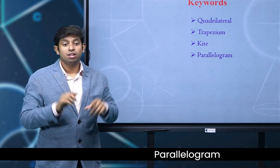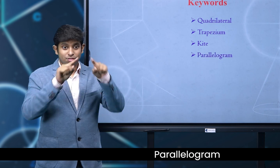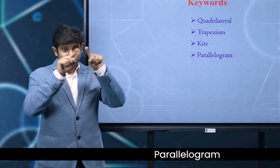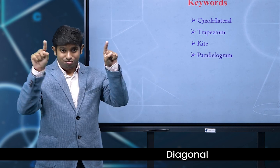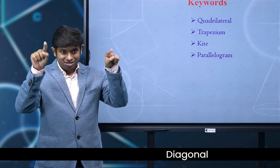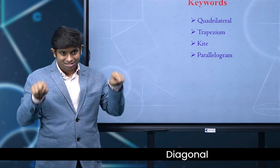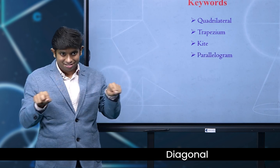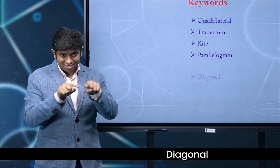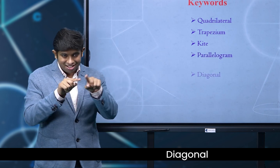diagonal,